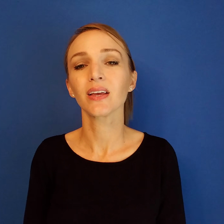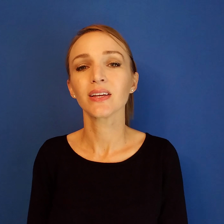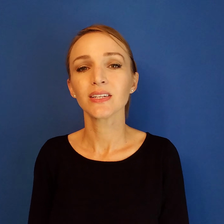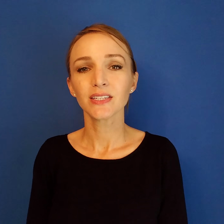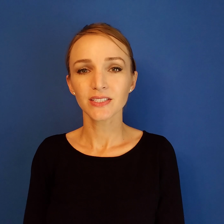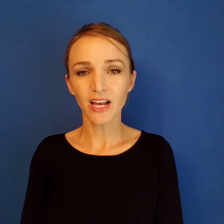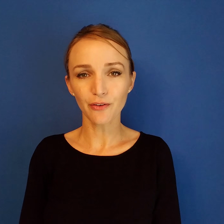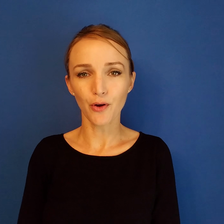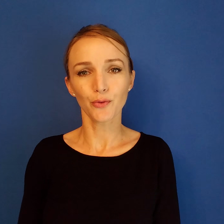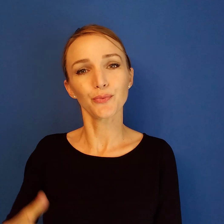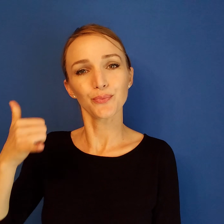Telephone.